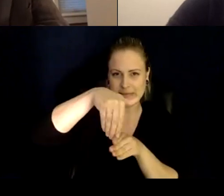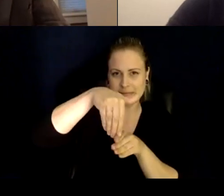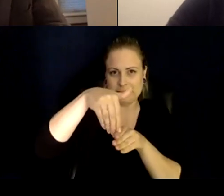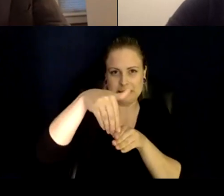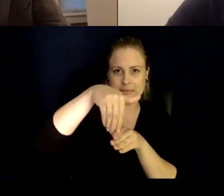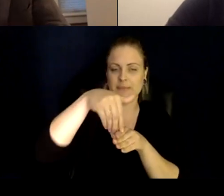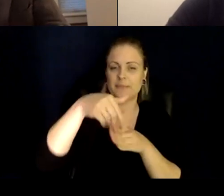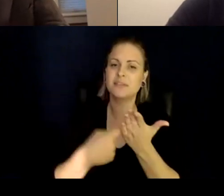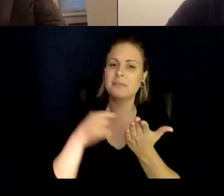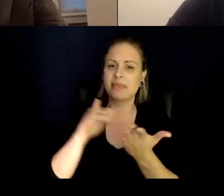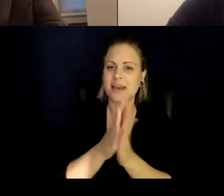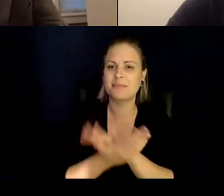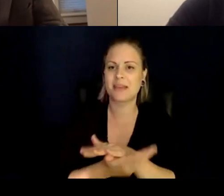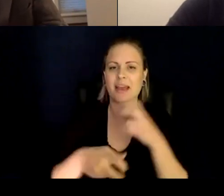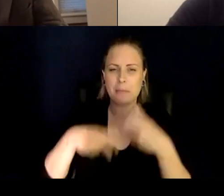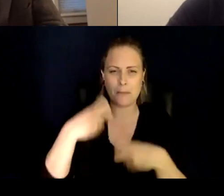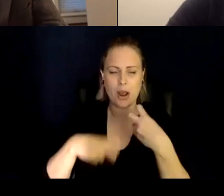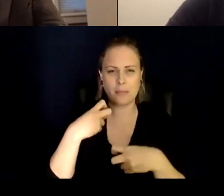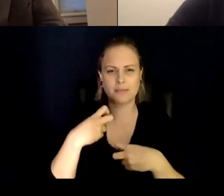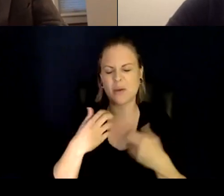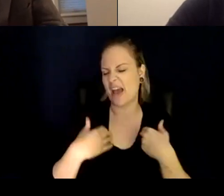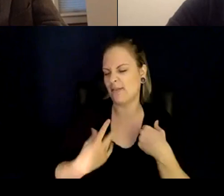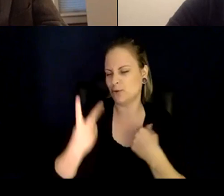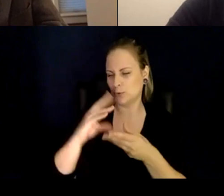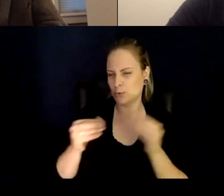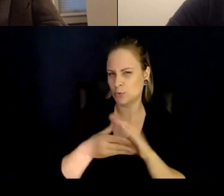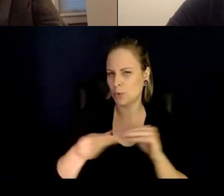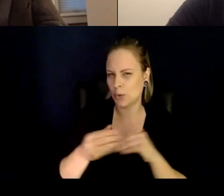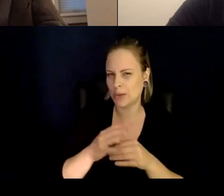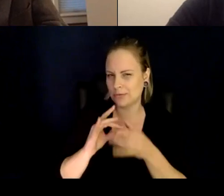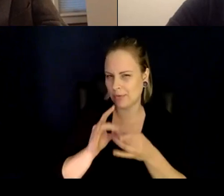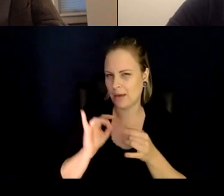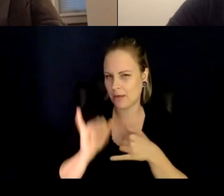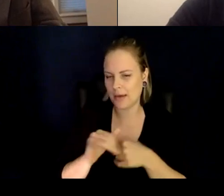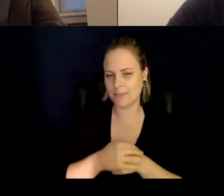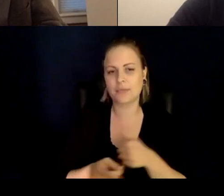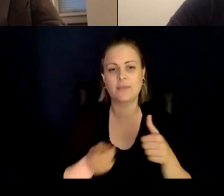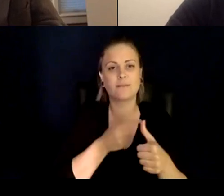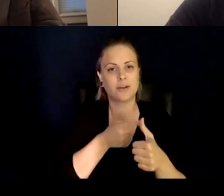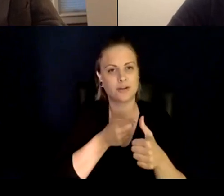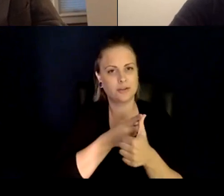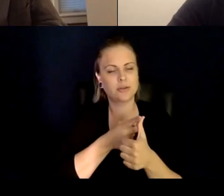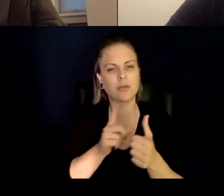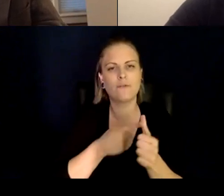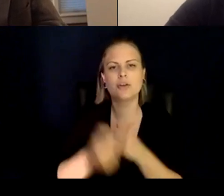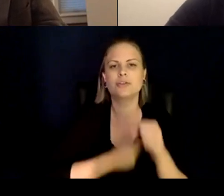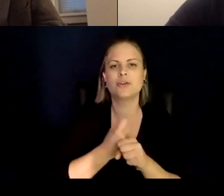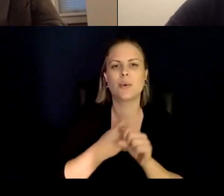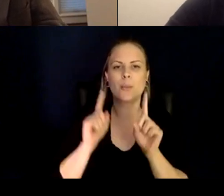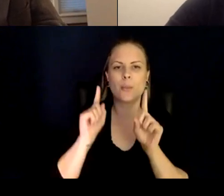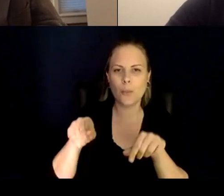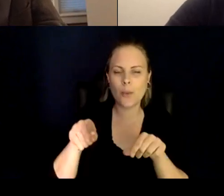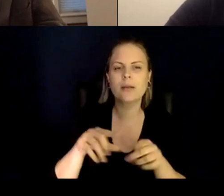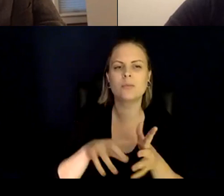problem. In fact, let me just there's 2 stories involved here. One is the first year we took students up, we took a